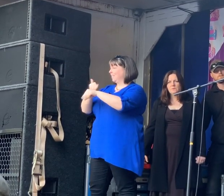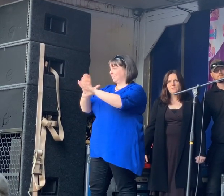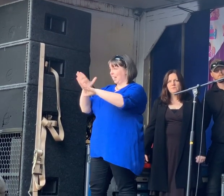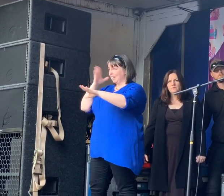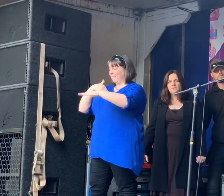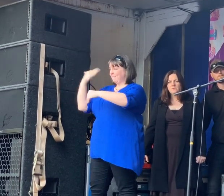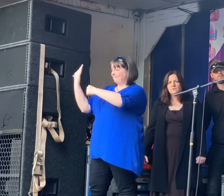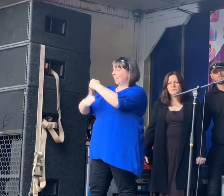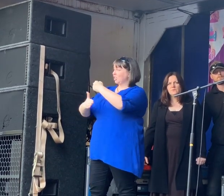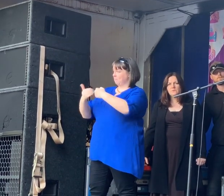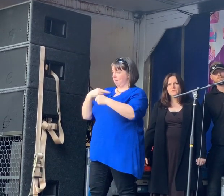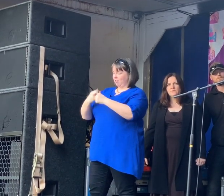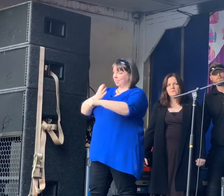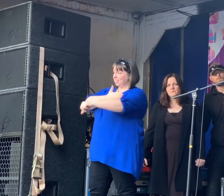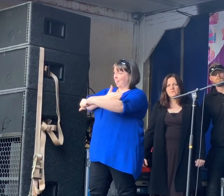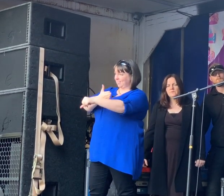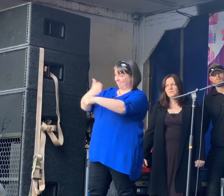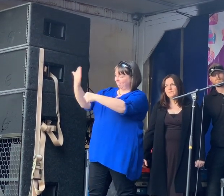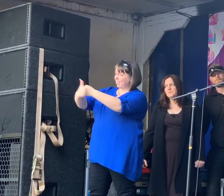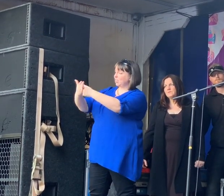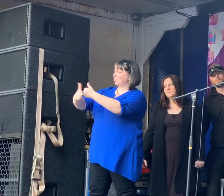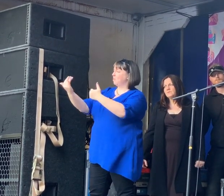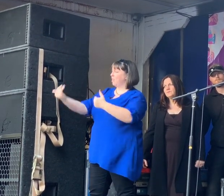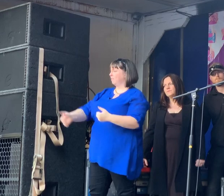finish what we started.